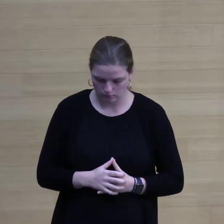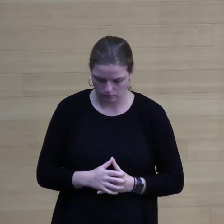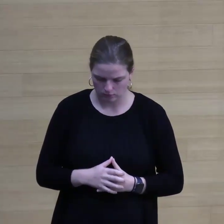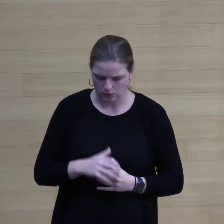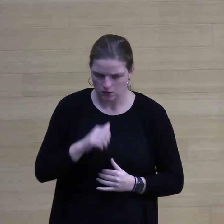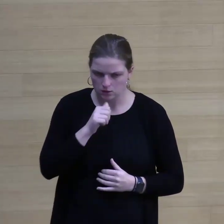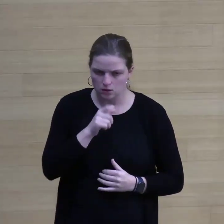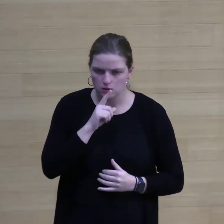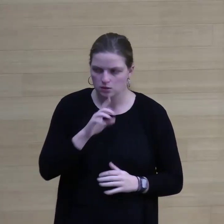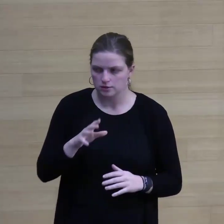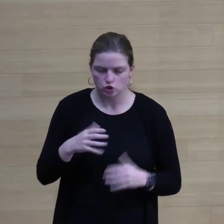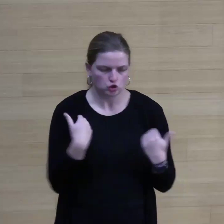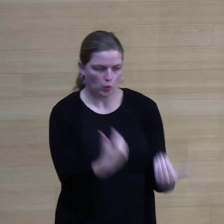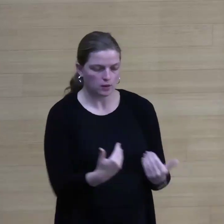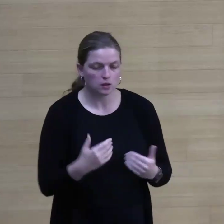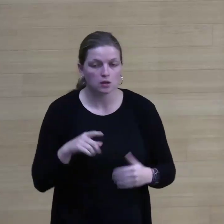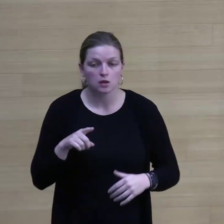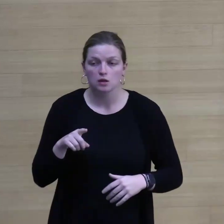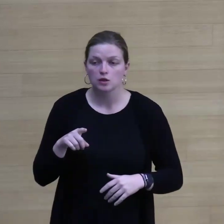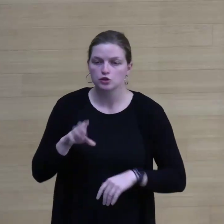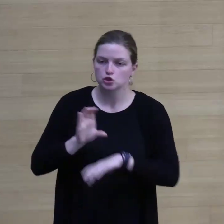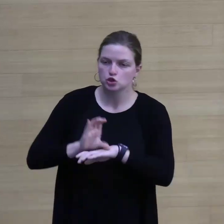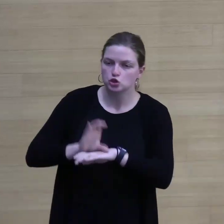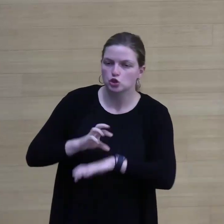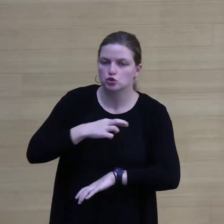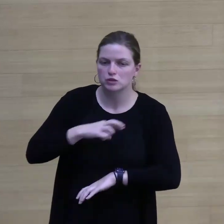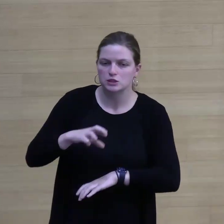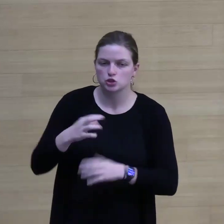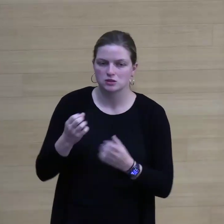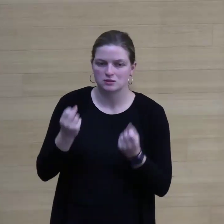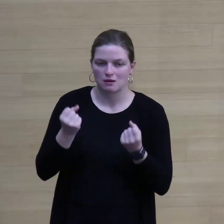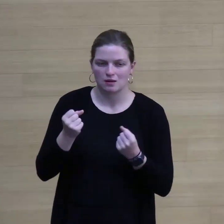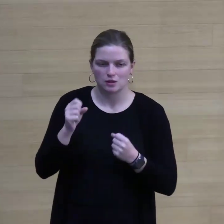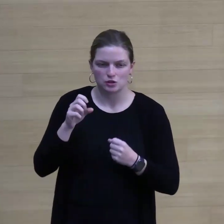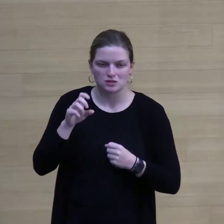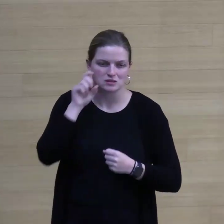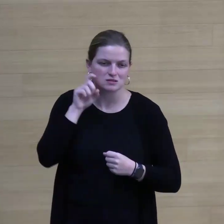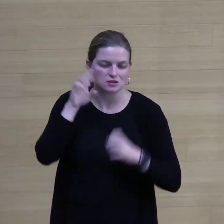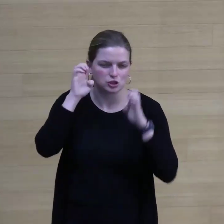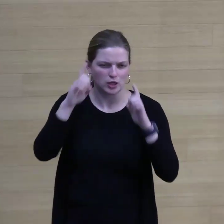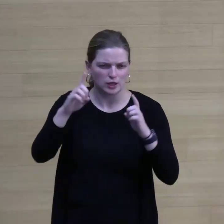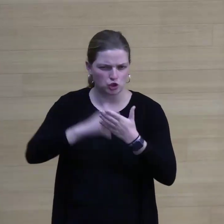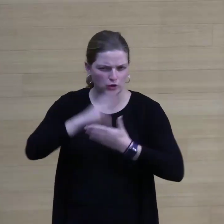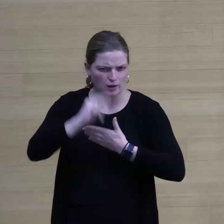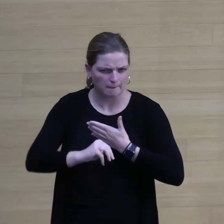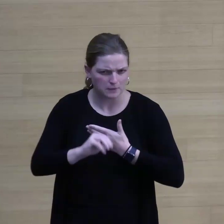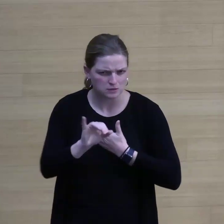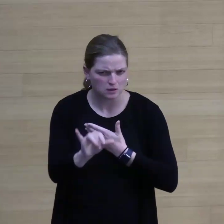I'm not sure if it's, Say it. I think it's Church of Religious Science. They have a sex education curriculum out. Is that the